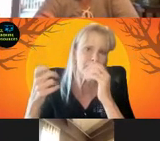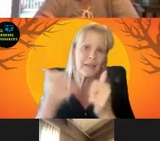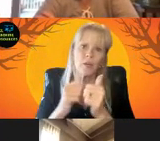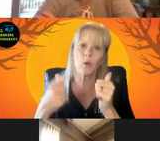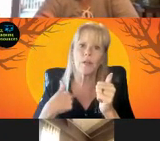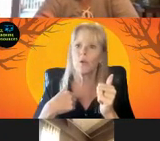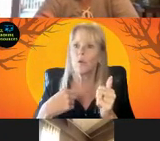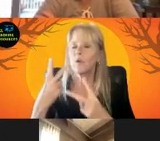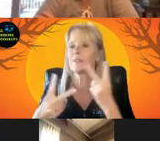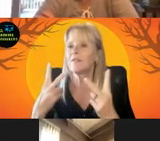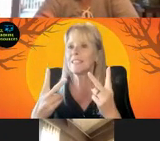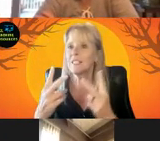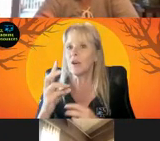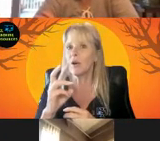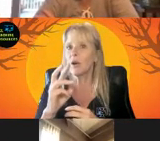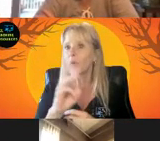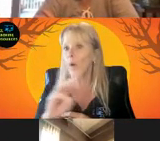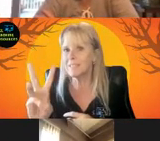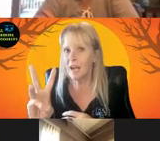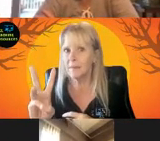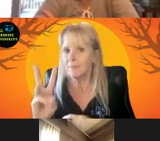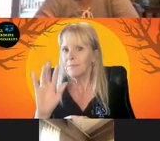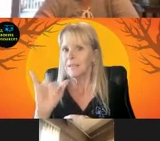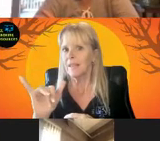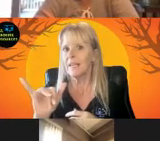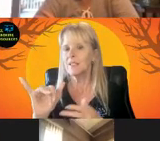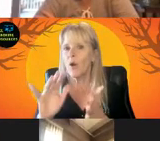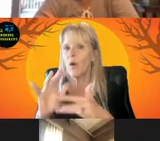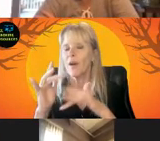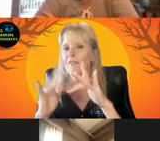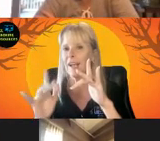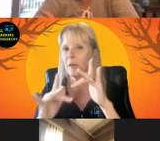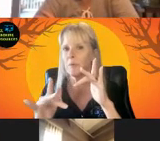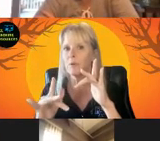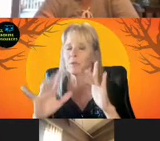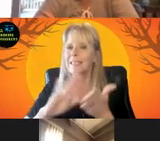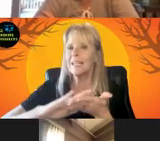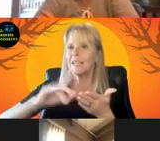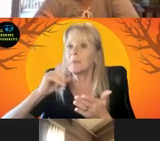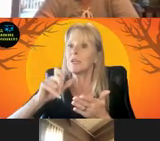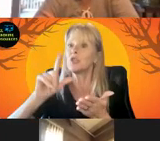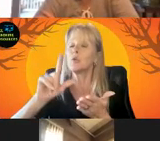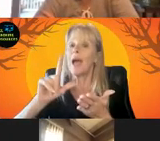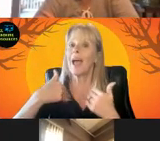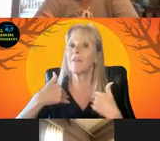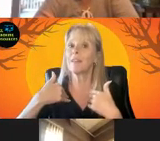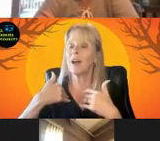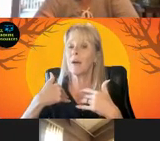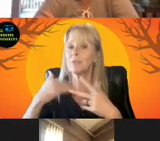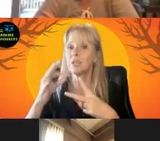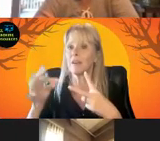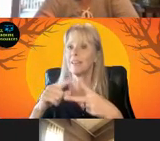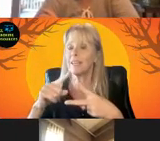Because anyone who goes and visits our website, these are available. It's really nice because you have